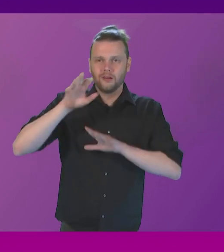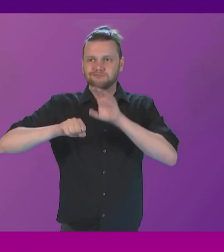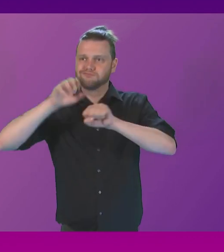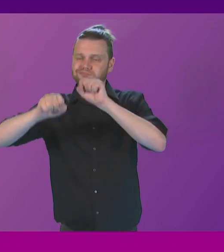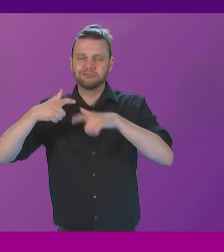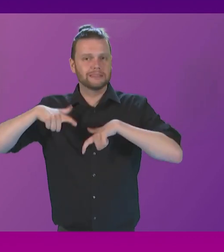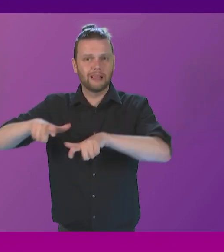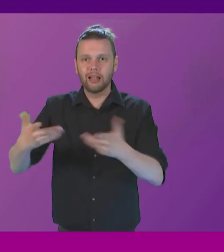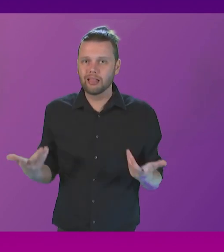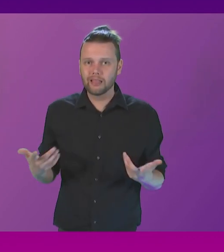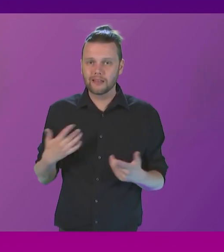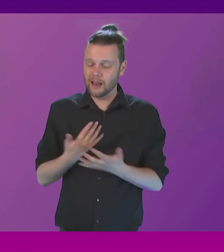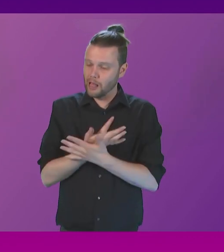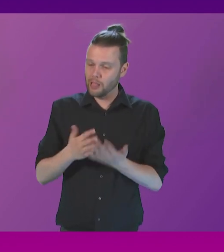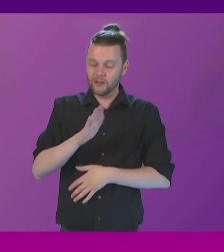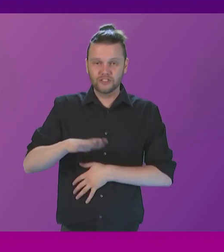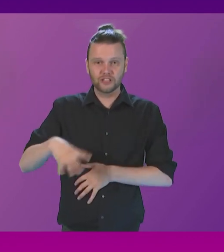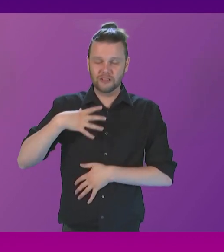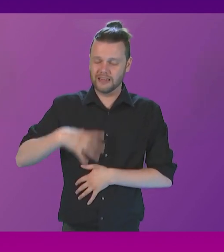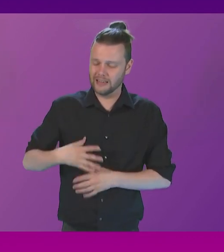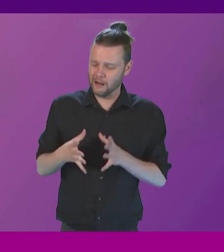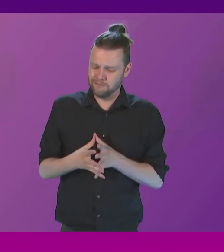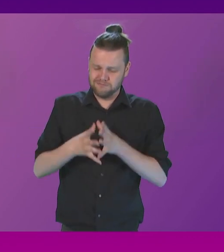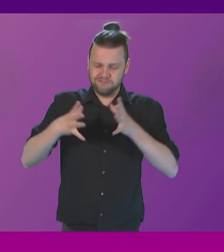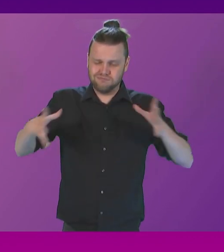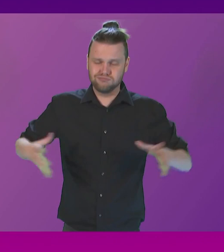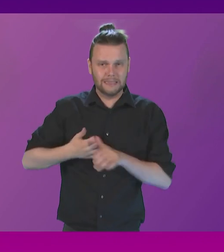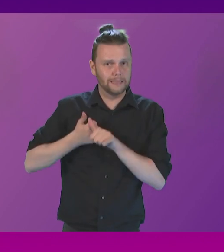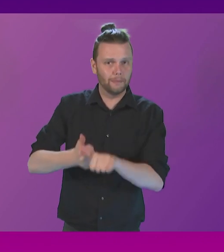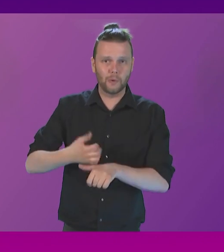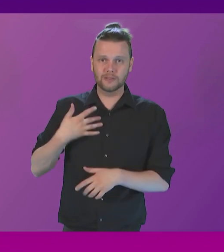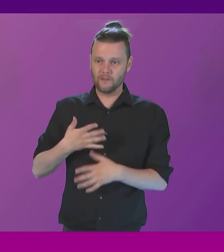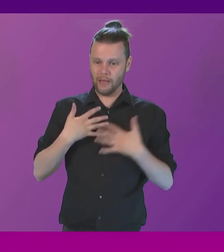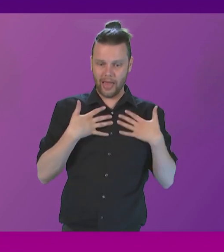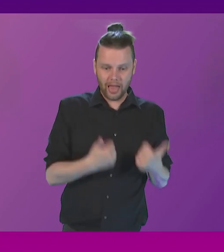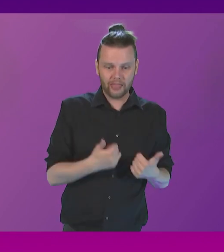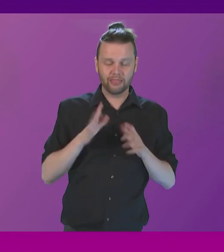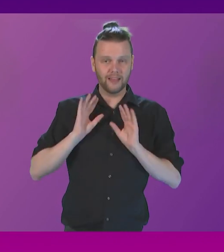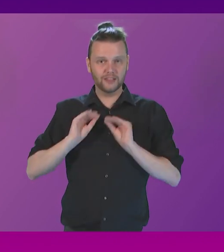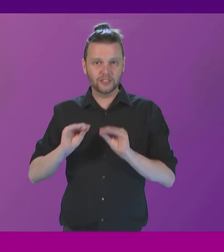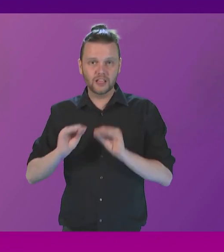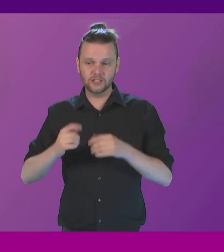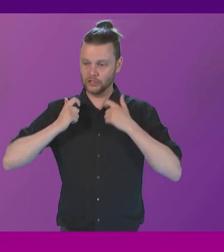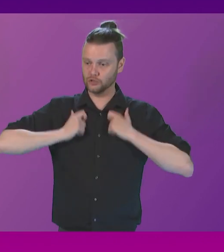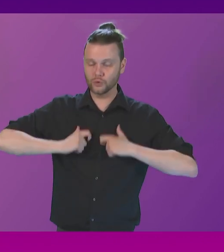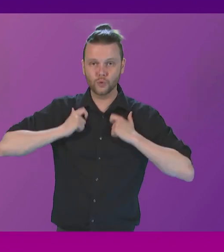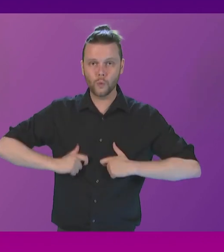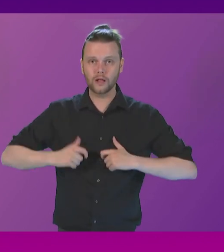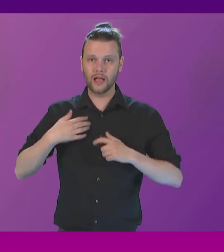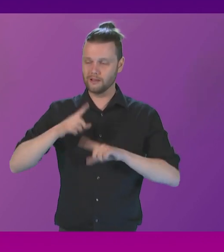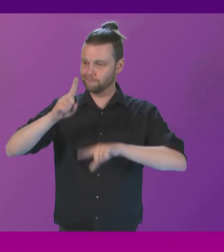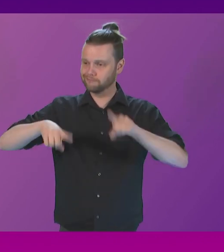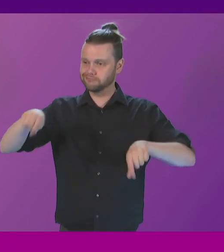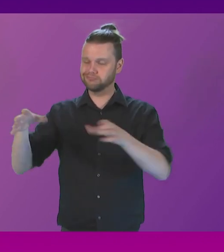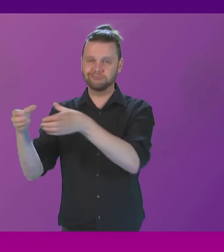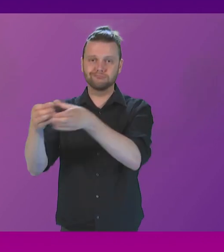And many of these children will require extensive support from health, education, social work and various